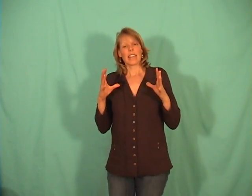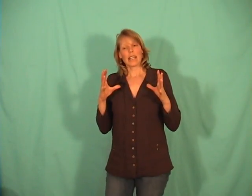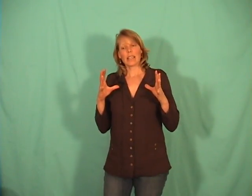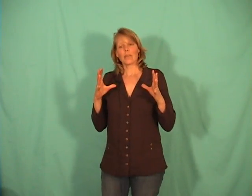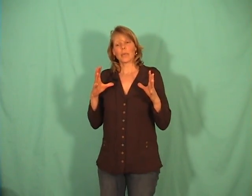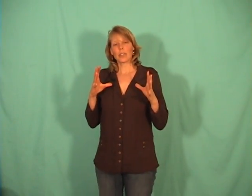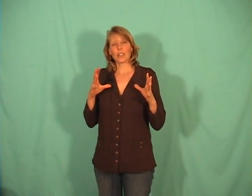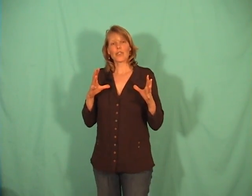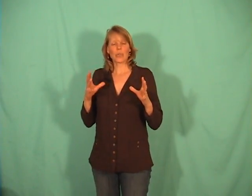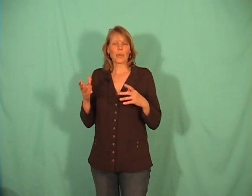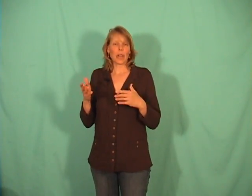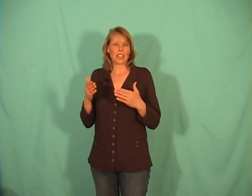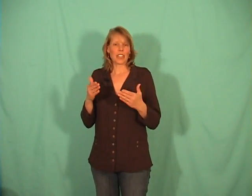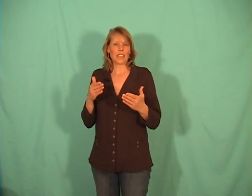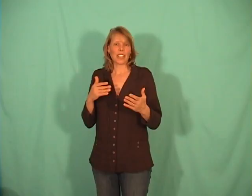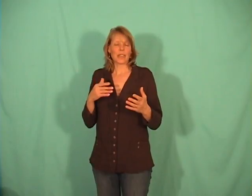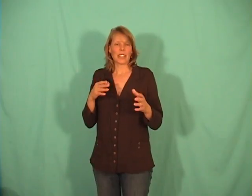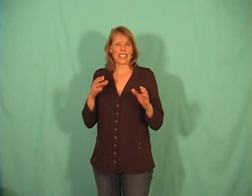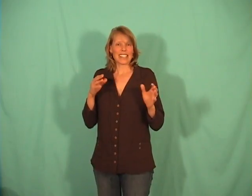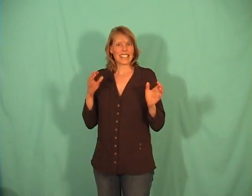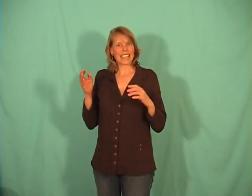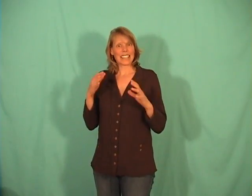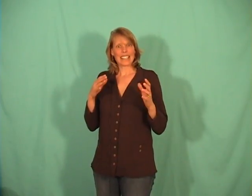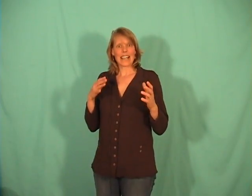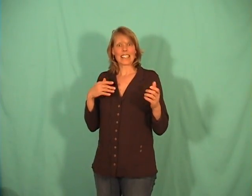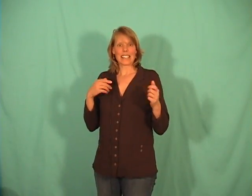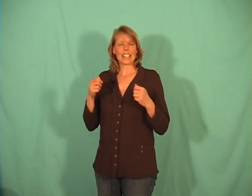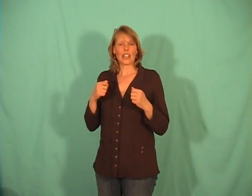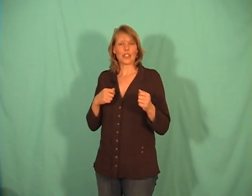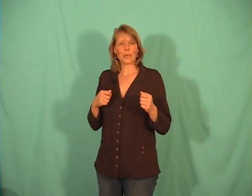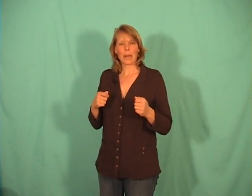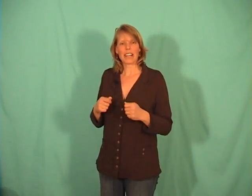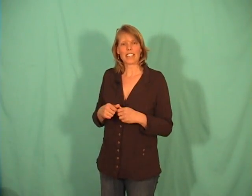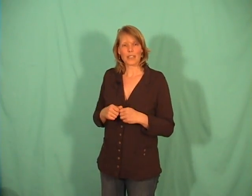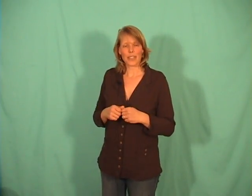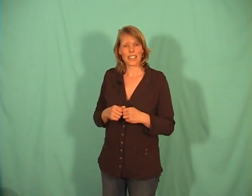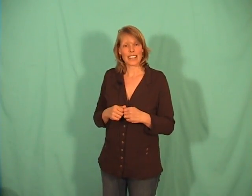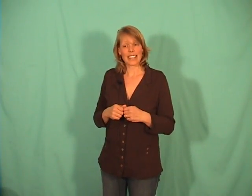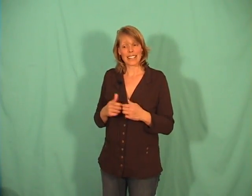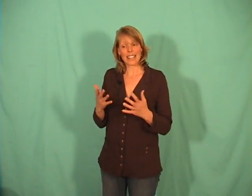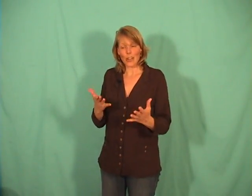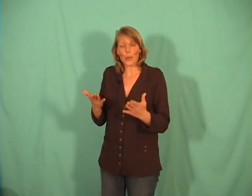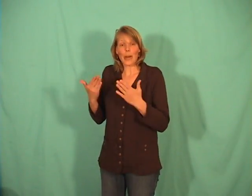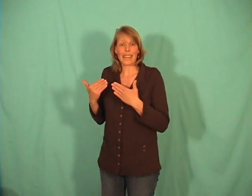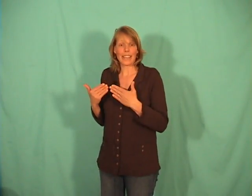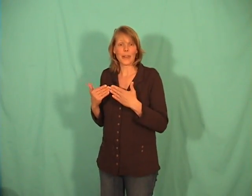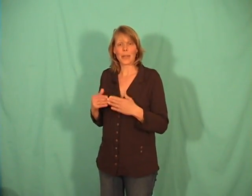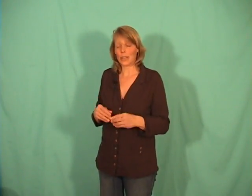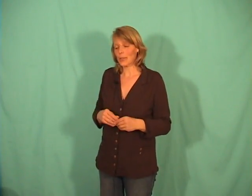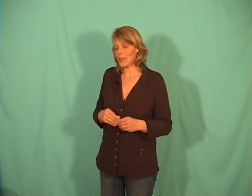they will enjoy watching the video and seeing the signs and seeing you practice learning the signs. That's another way that they're going to learn.